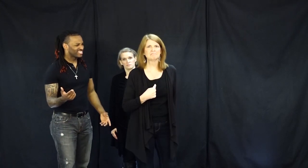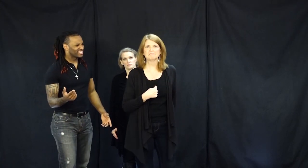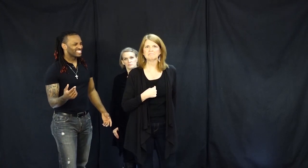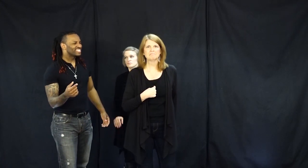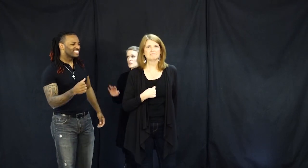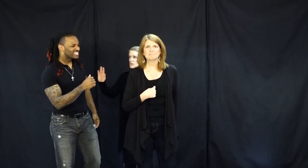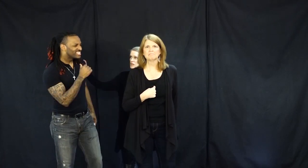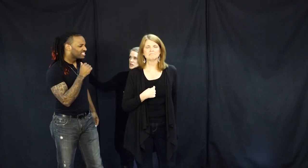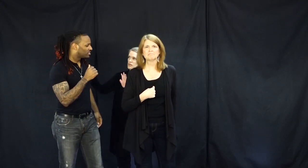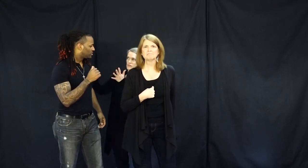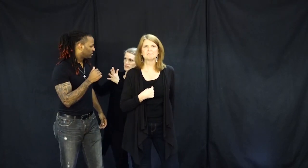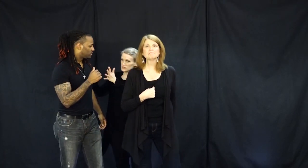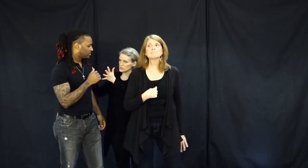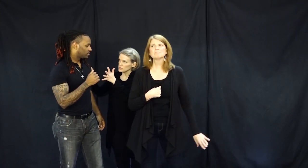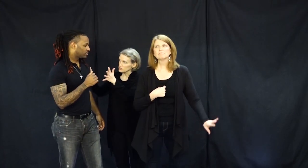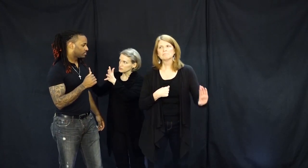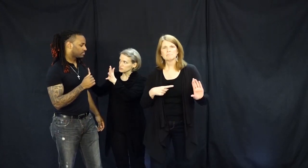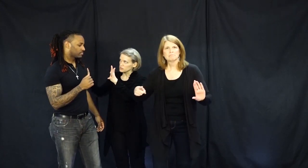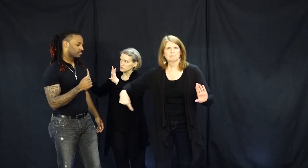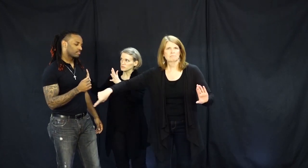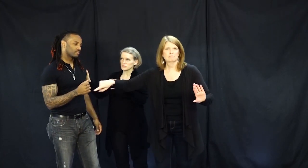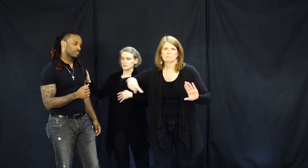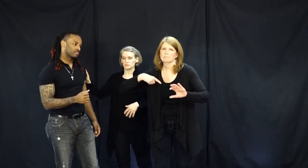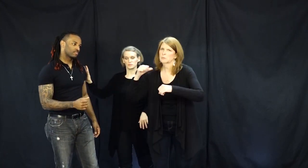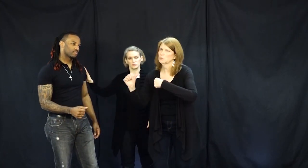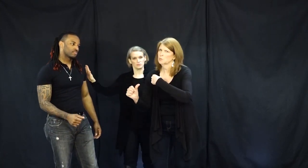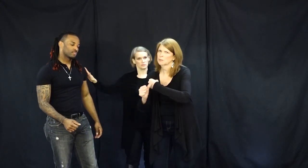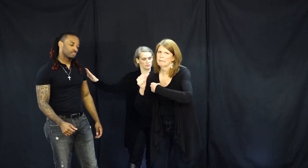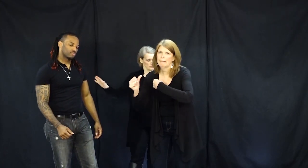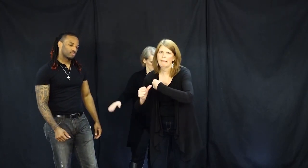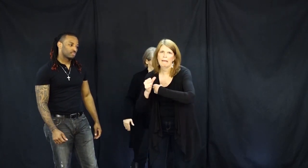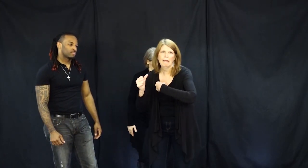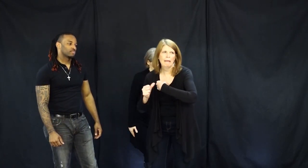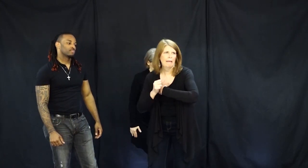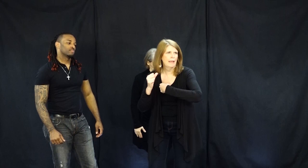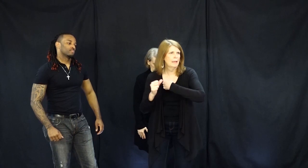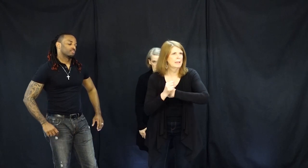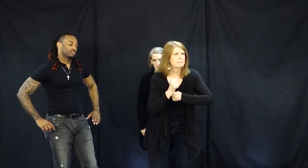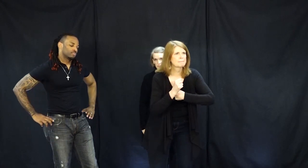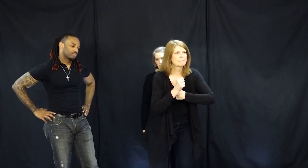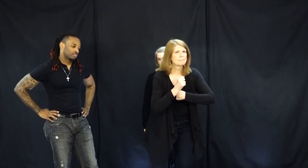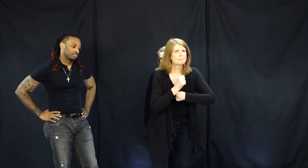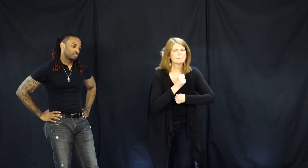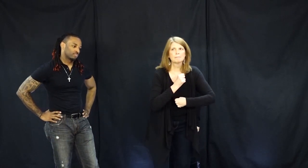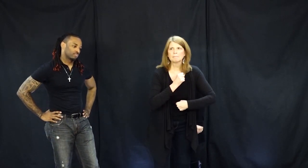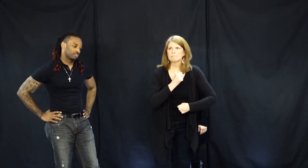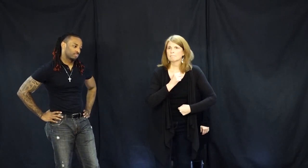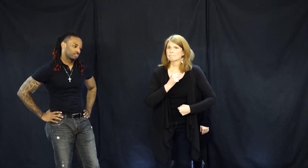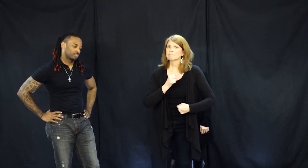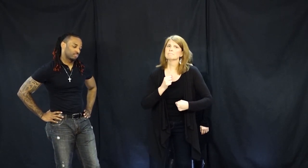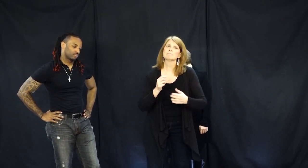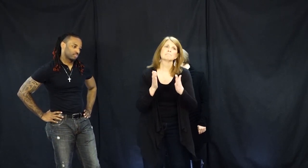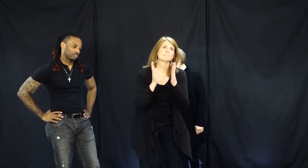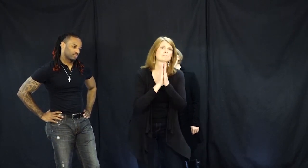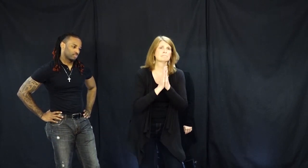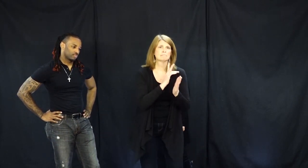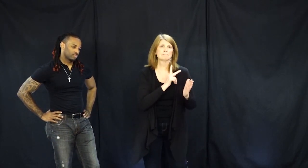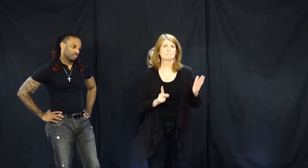be. They're playing a dangerous game. I pray the King shows you